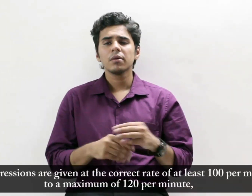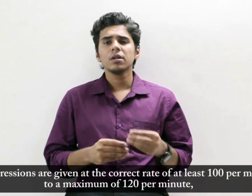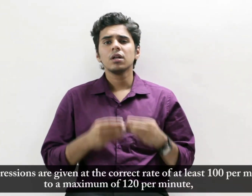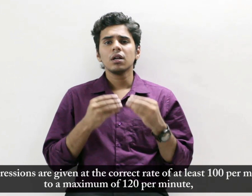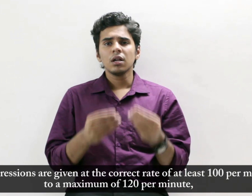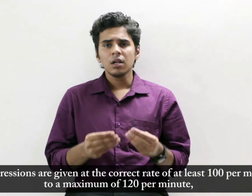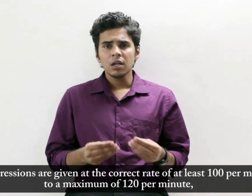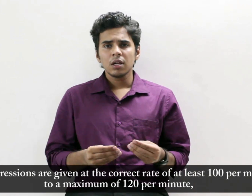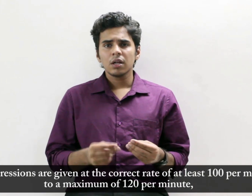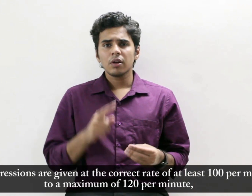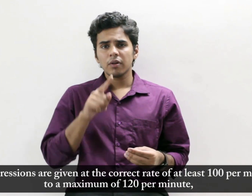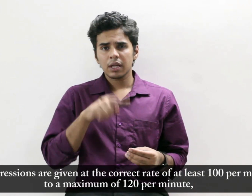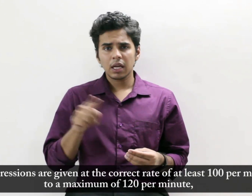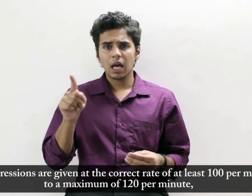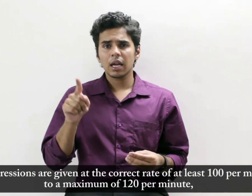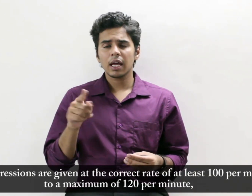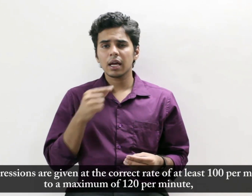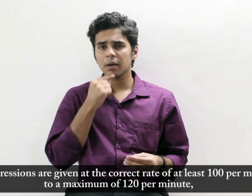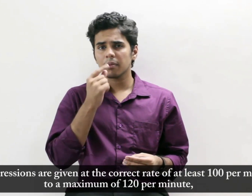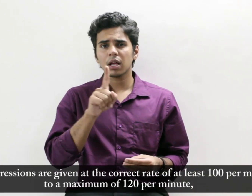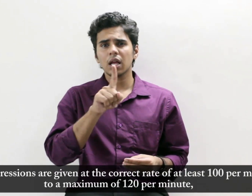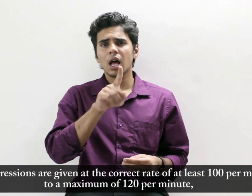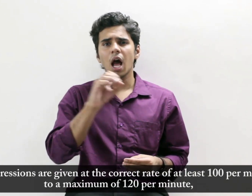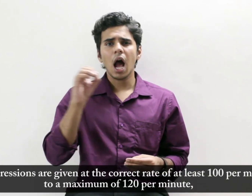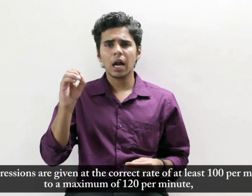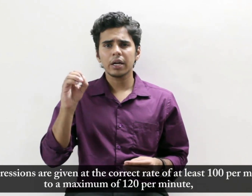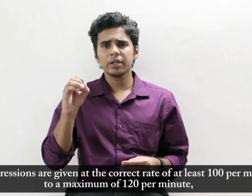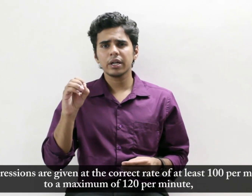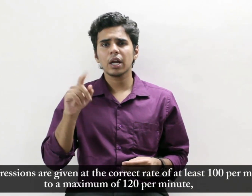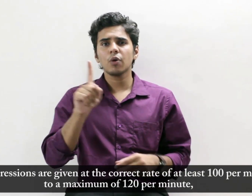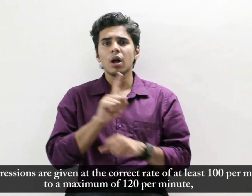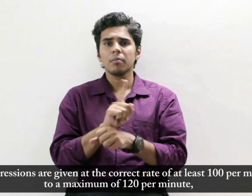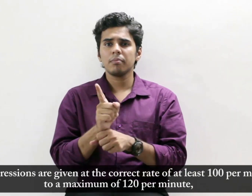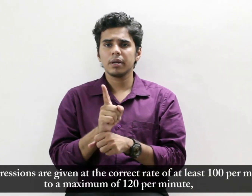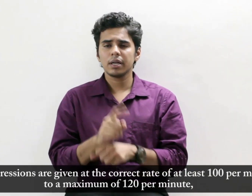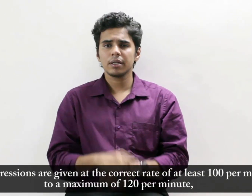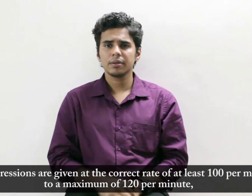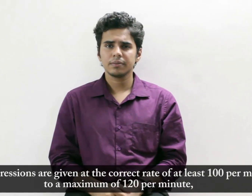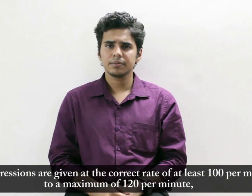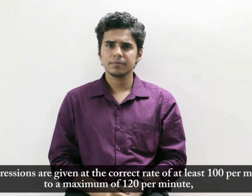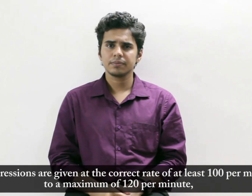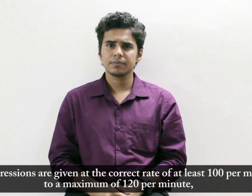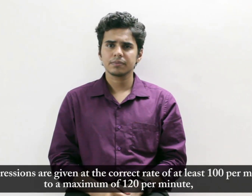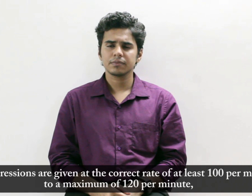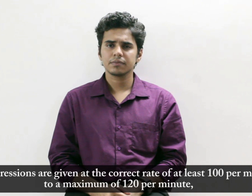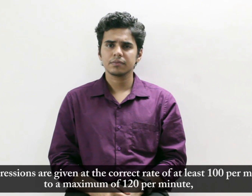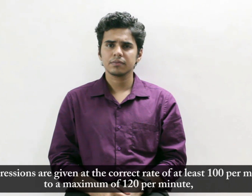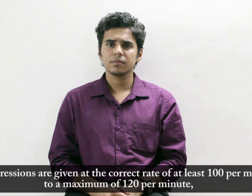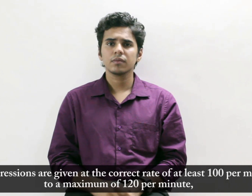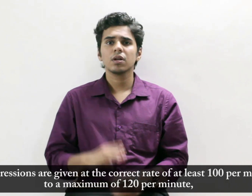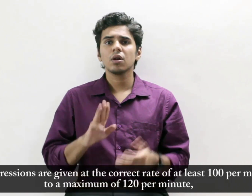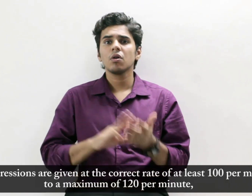Compressions are given at a correct rate of at least 100 per minute to a maximum of 120 per